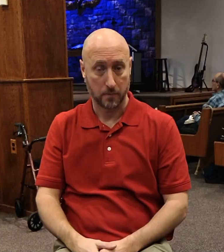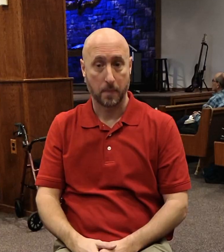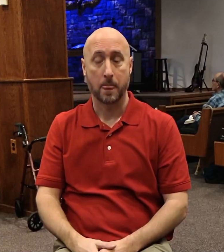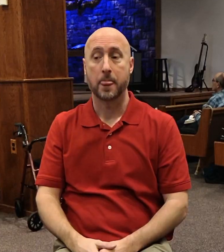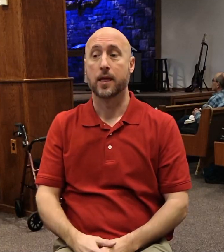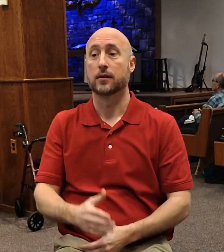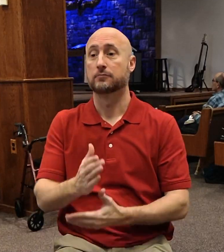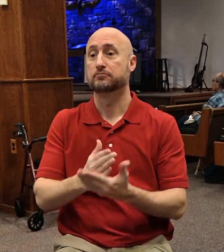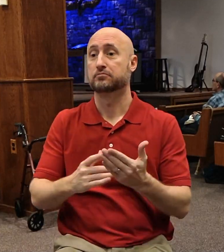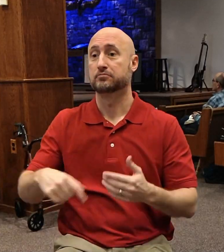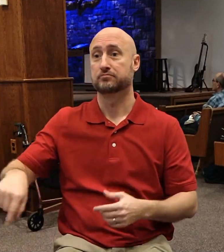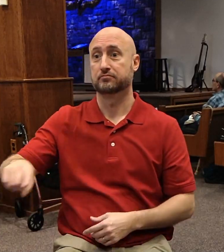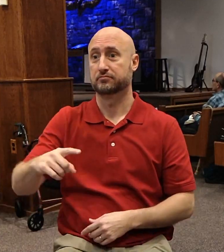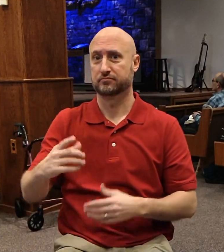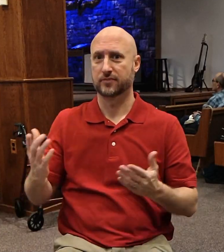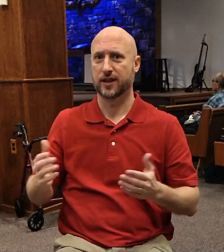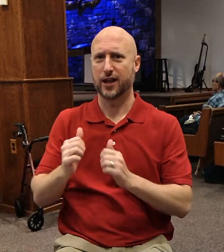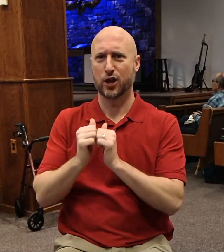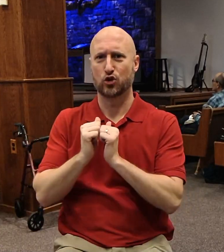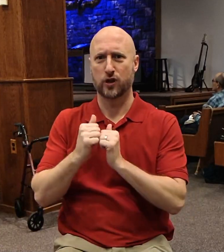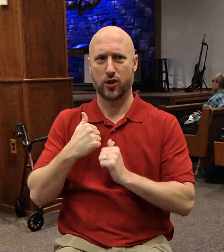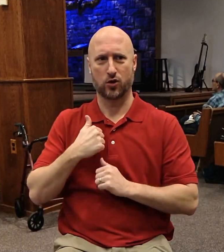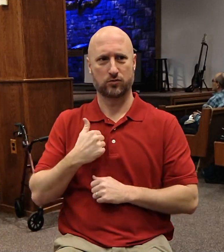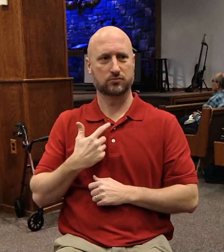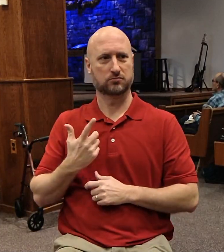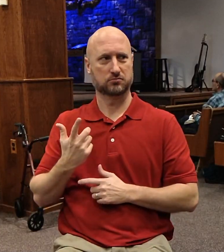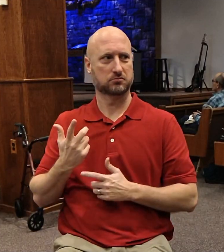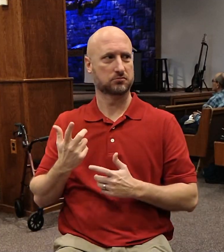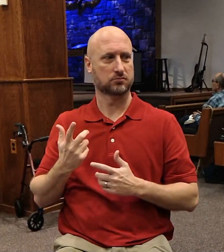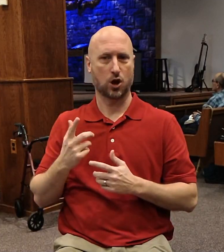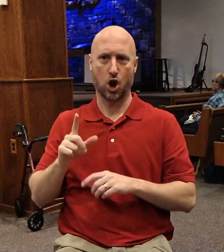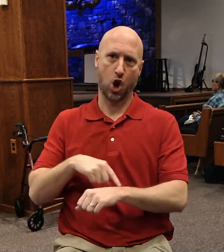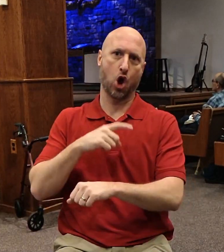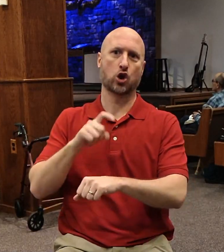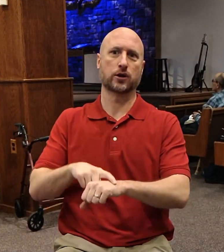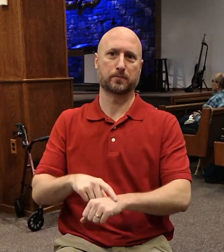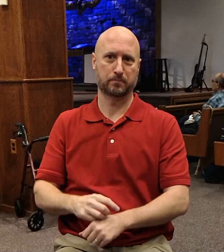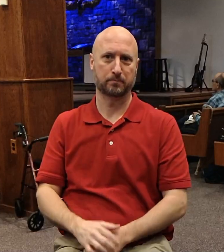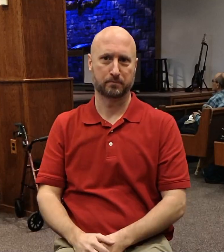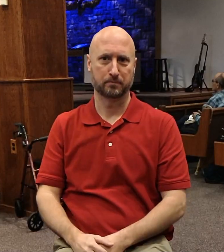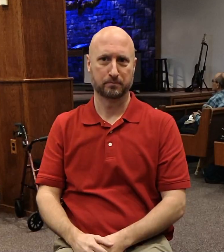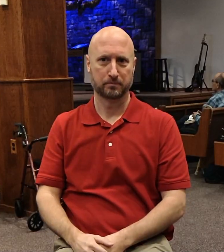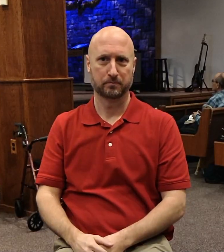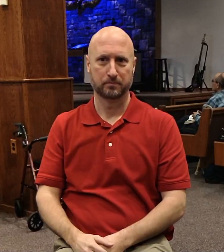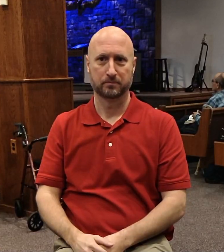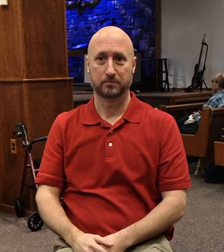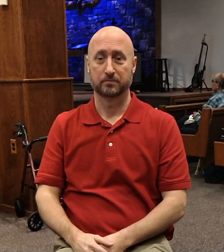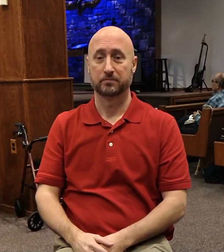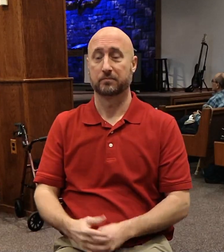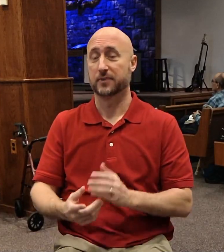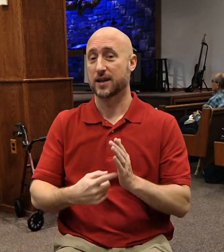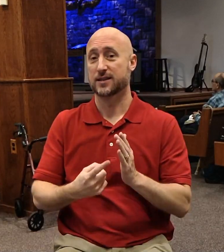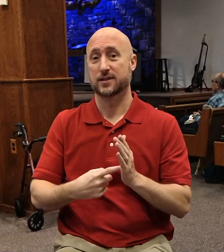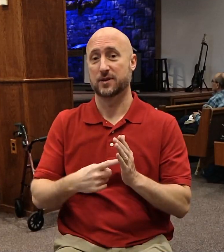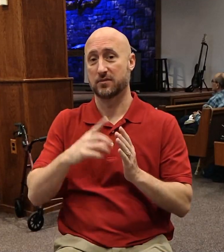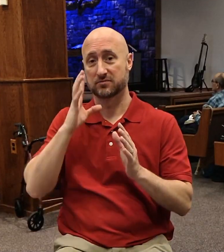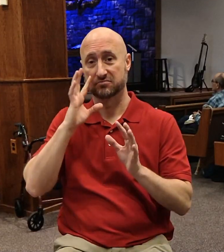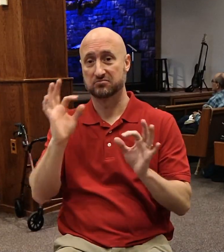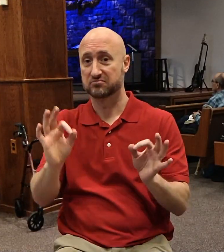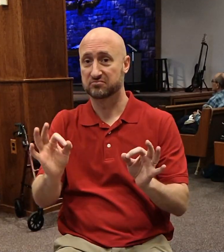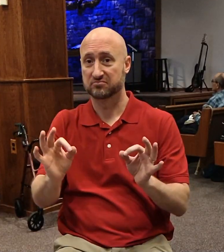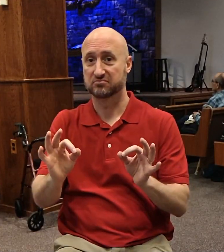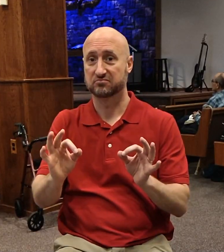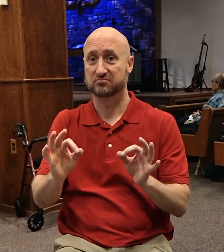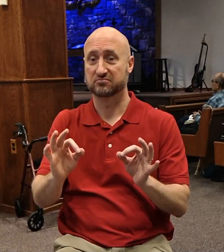some of us been here together for a long time some of us sometimes can take for granted what